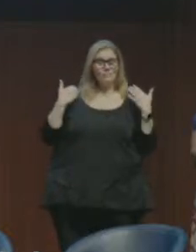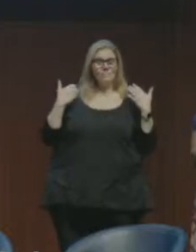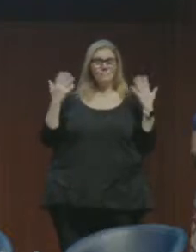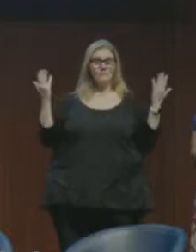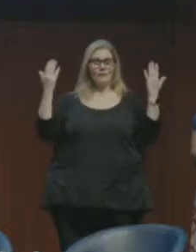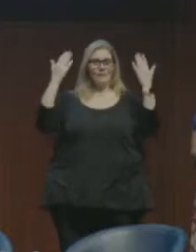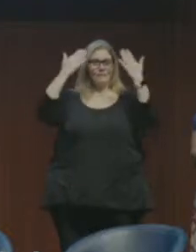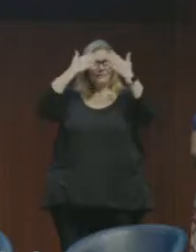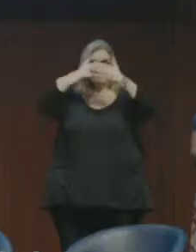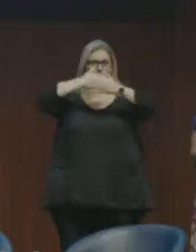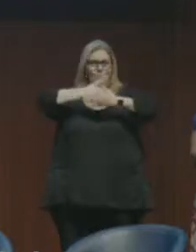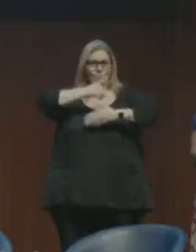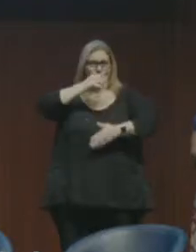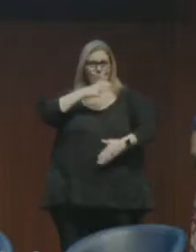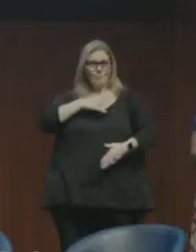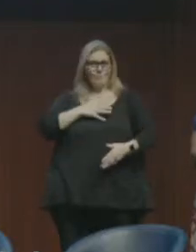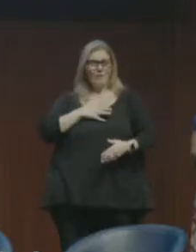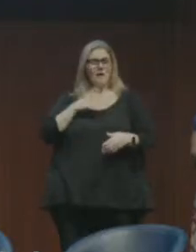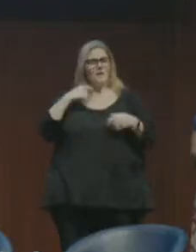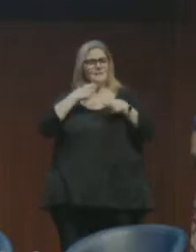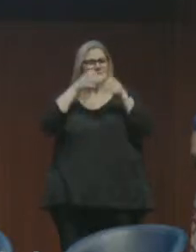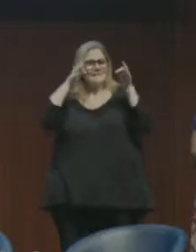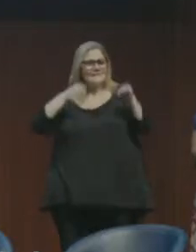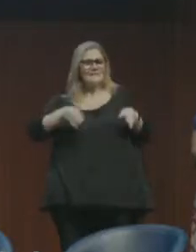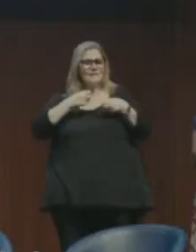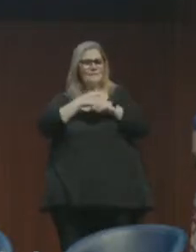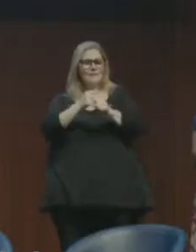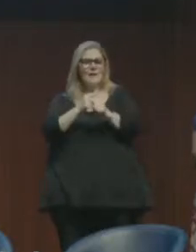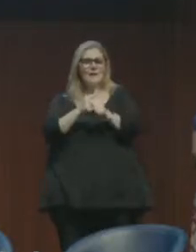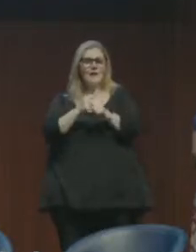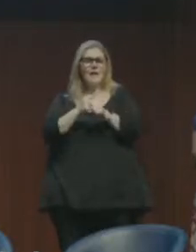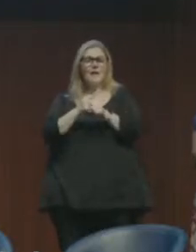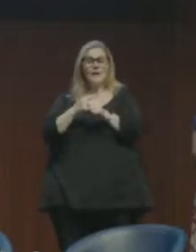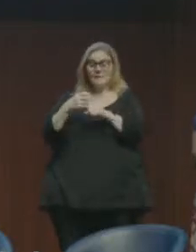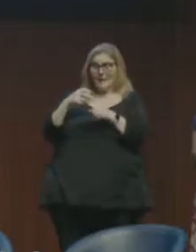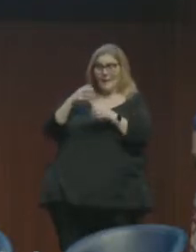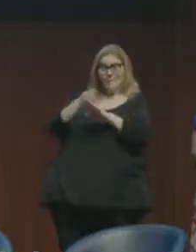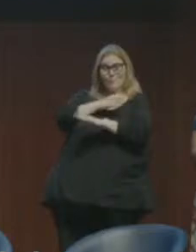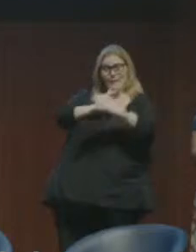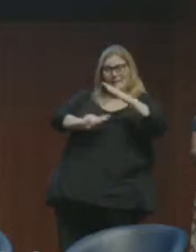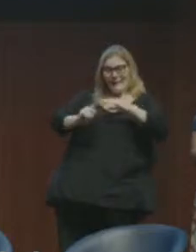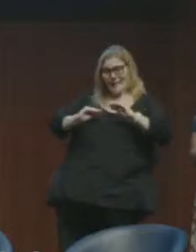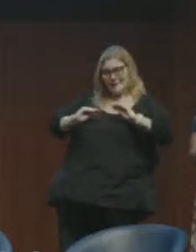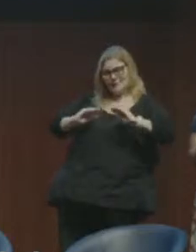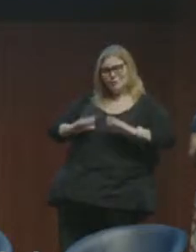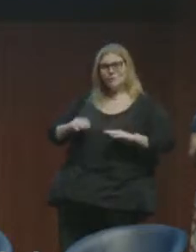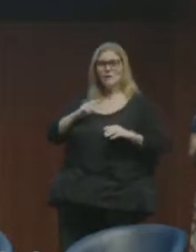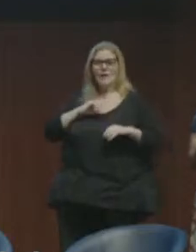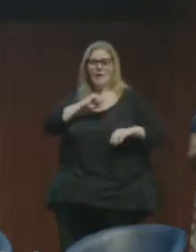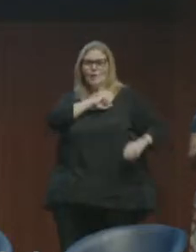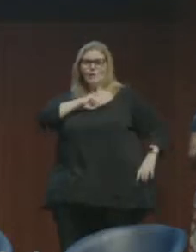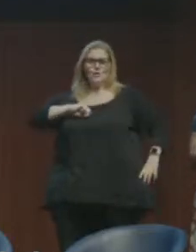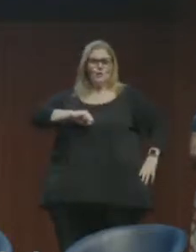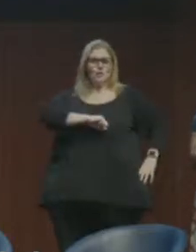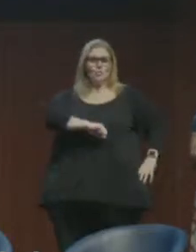Invisible woman. Decision maker. Pre-K teacher. Superwoman you